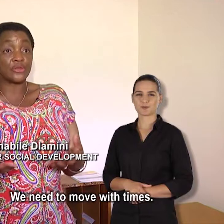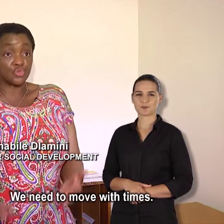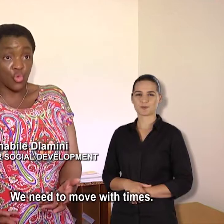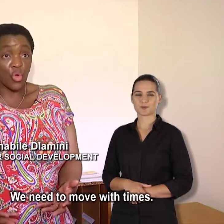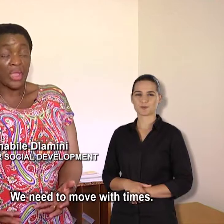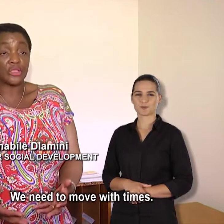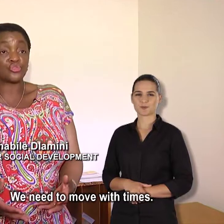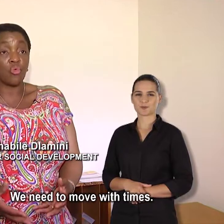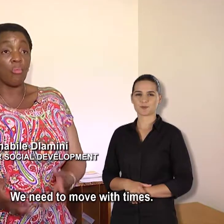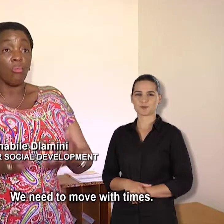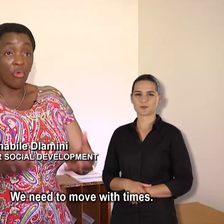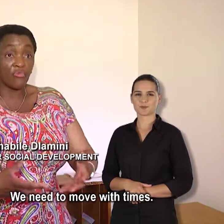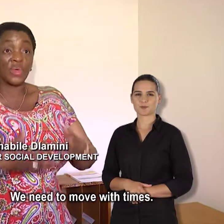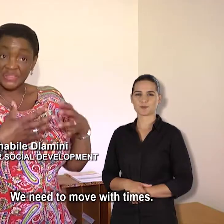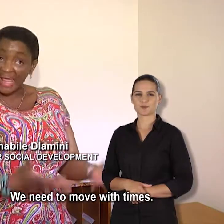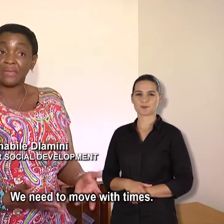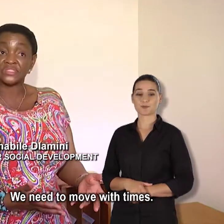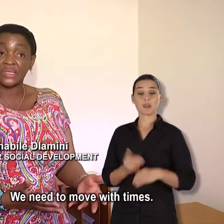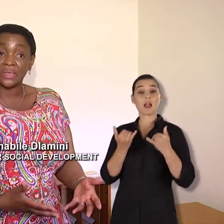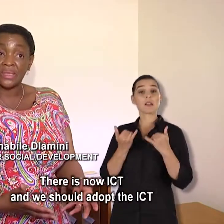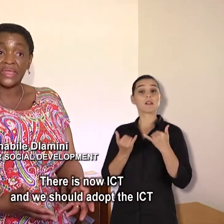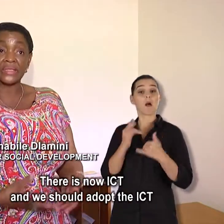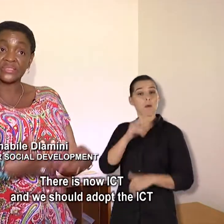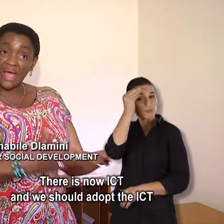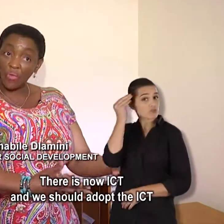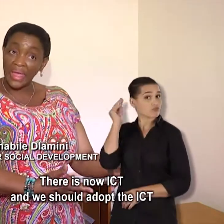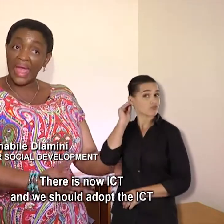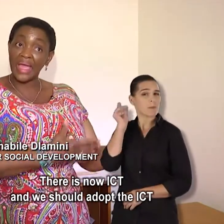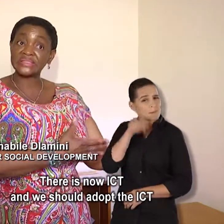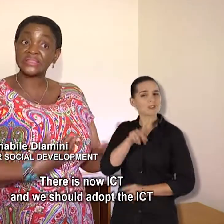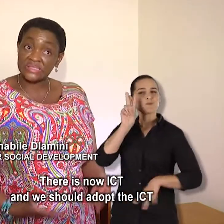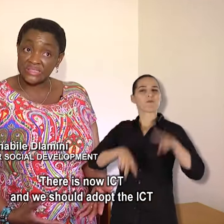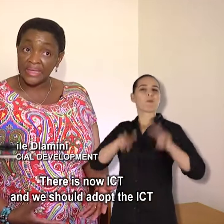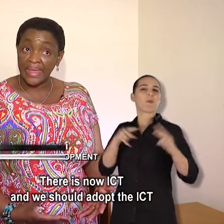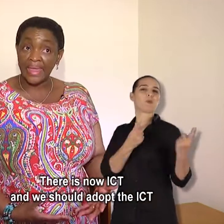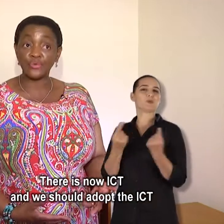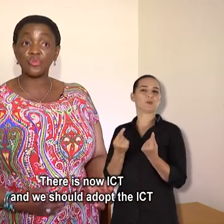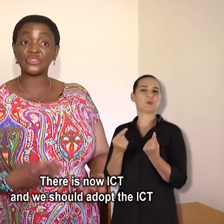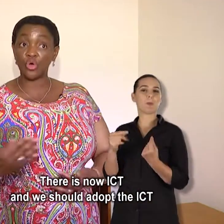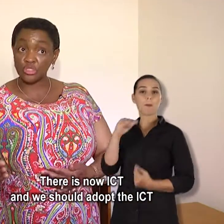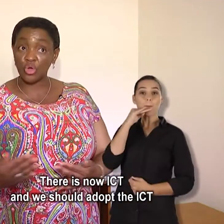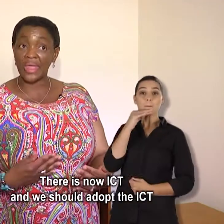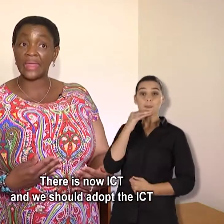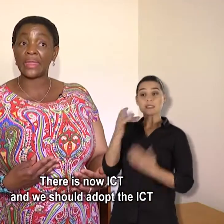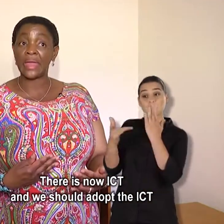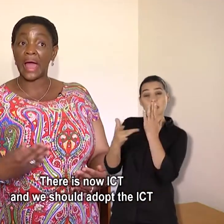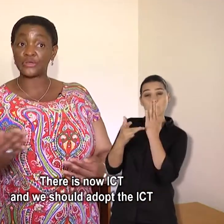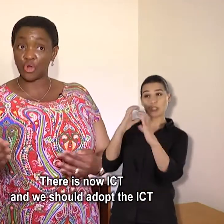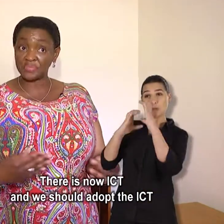to try and do is to move with times. There is now ICT, and we must